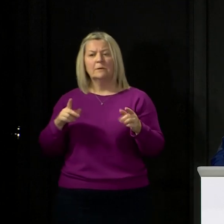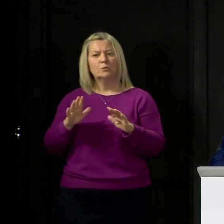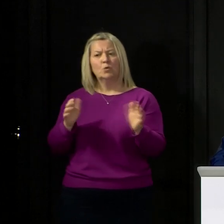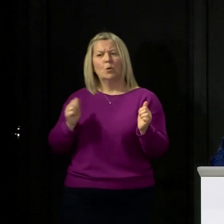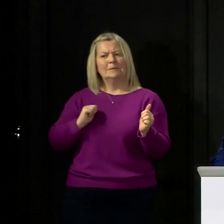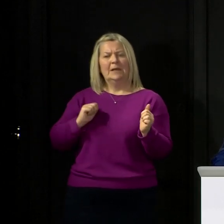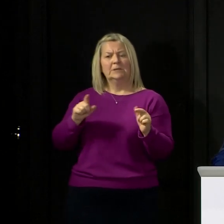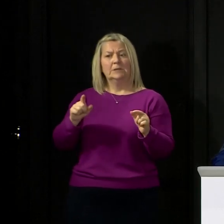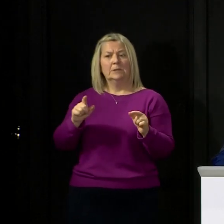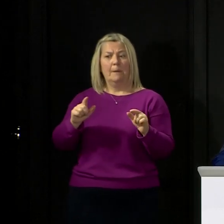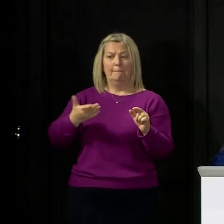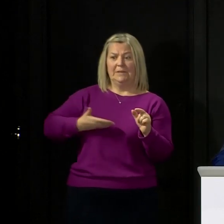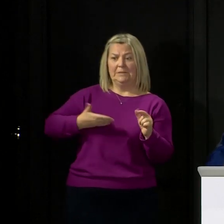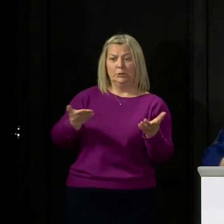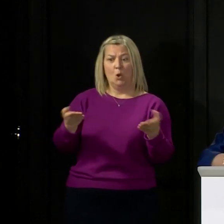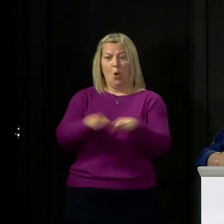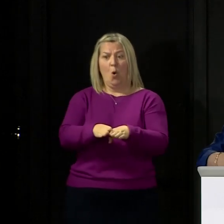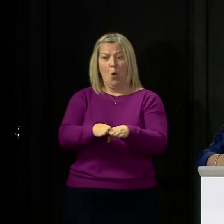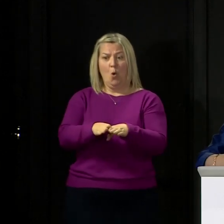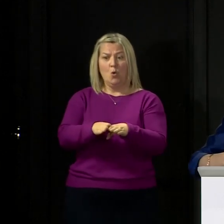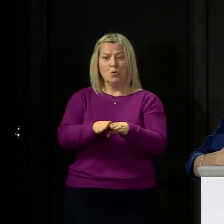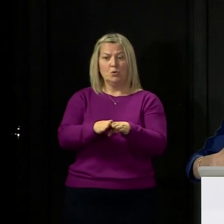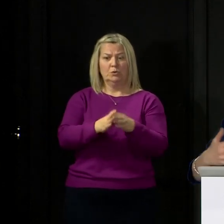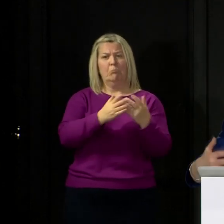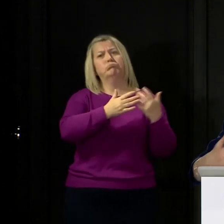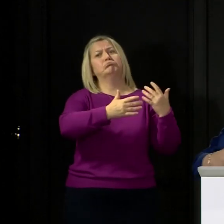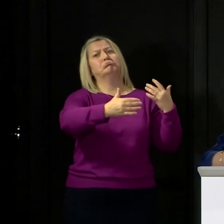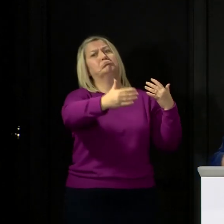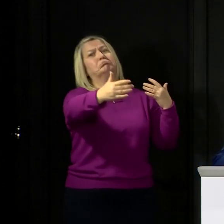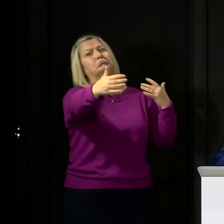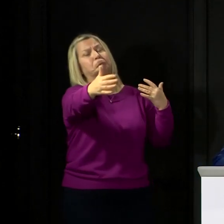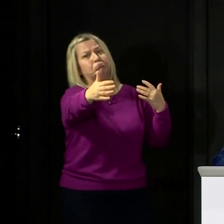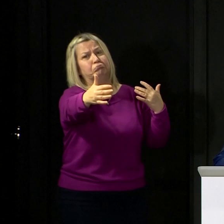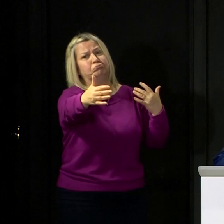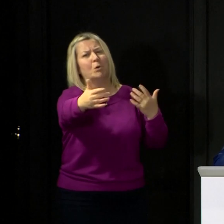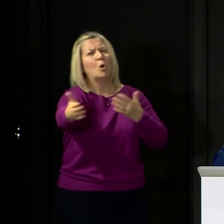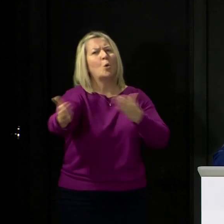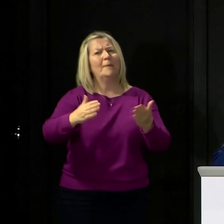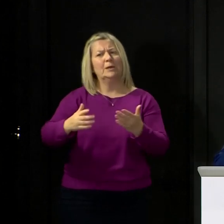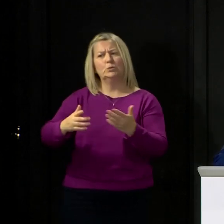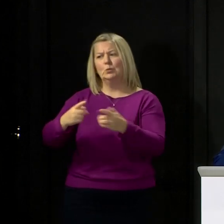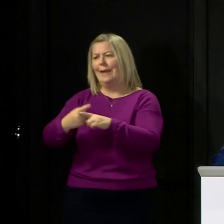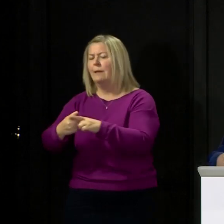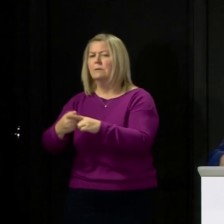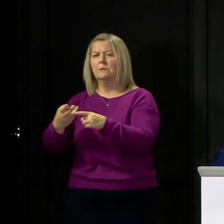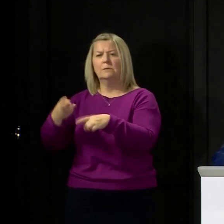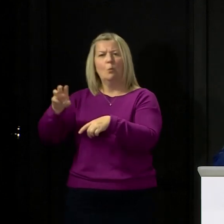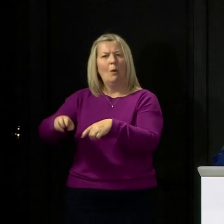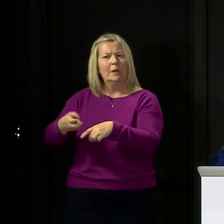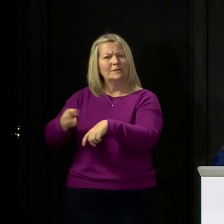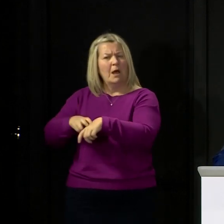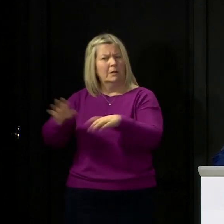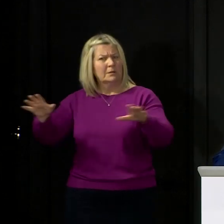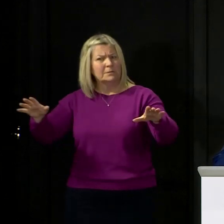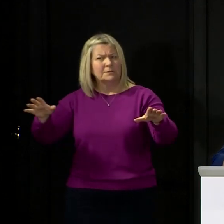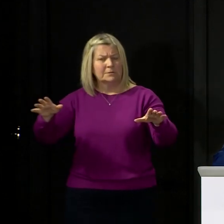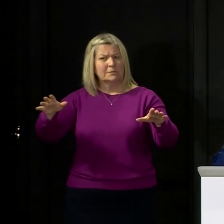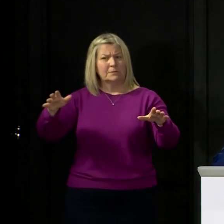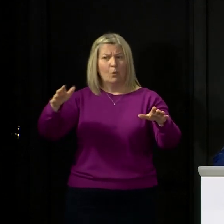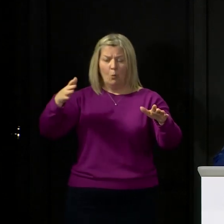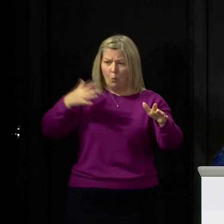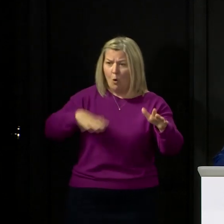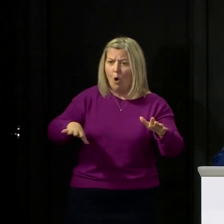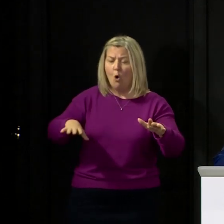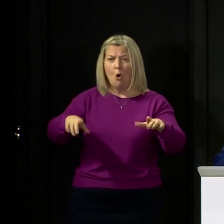that businesses are closed in Scotland for a lot longer than they are in other parts of the UK. You know, we are hopefully going to keep any